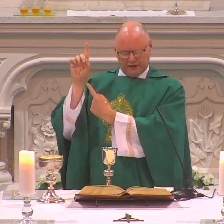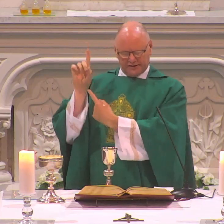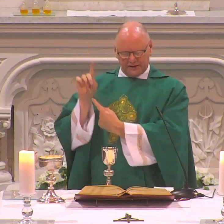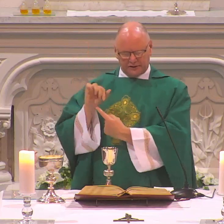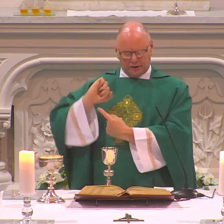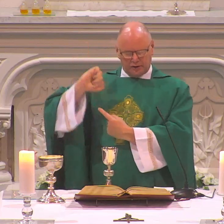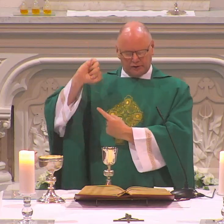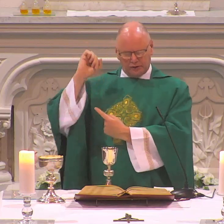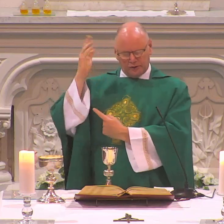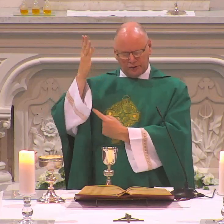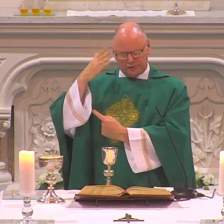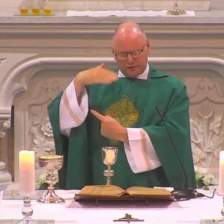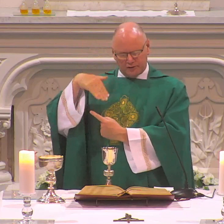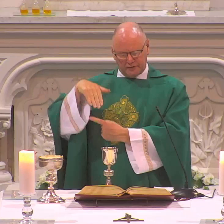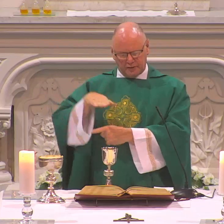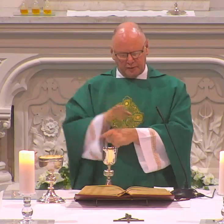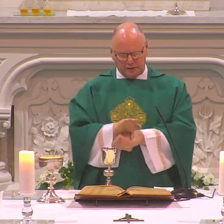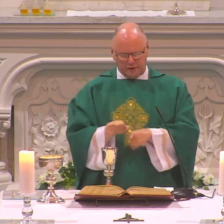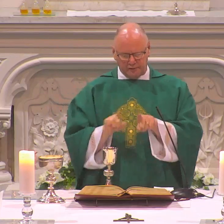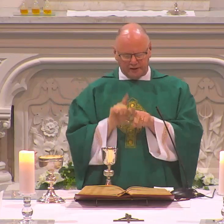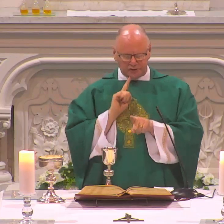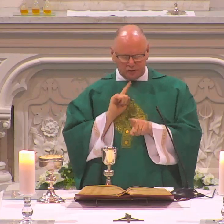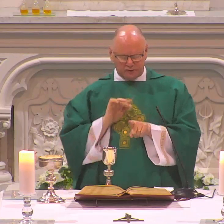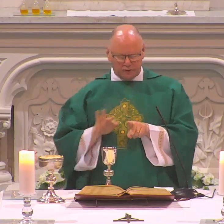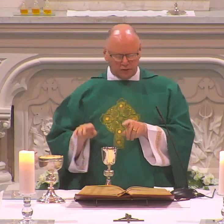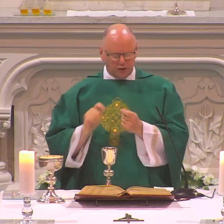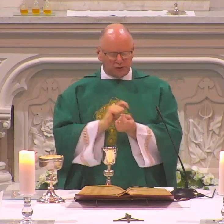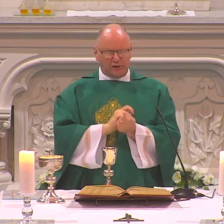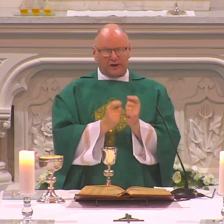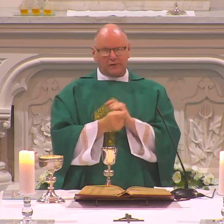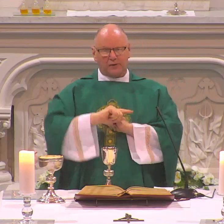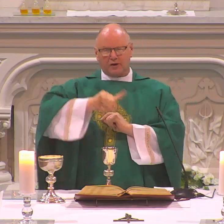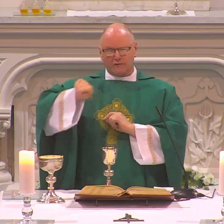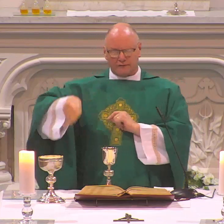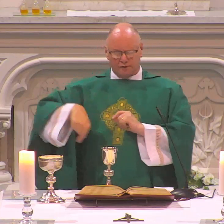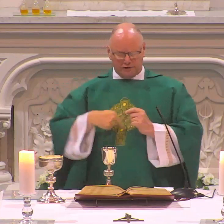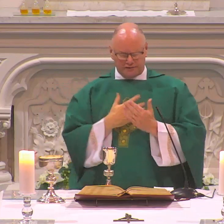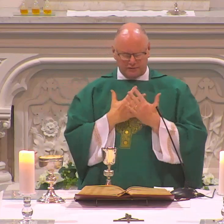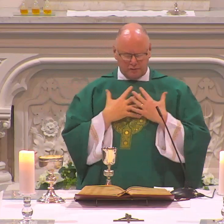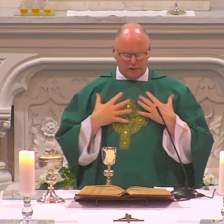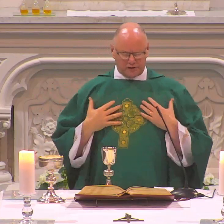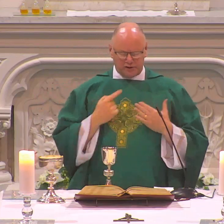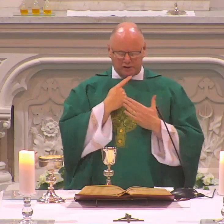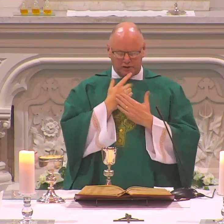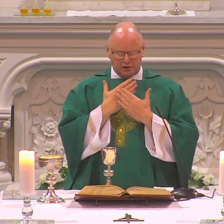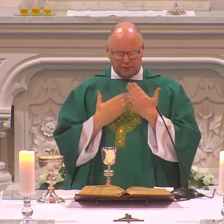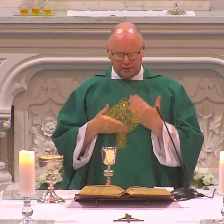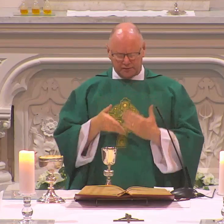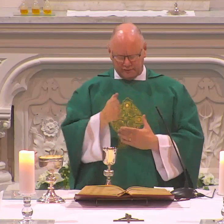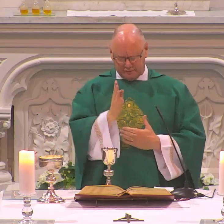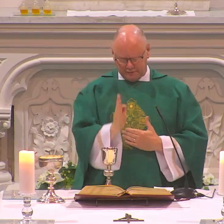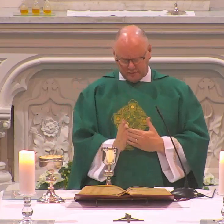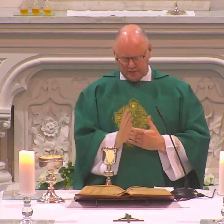by sending down your Spirit upon them like the dewfall, so that they may become for us the body and